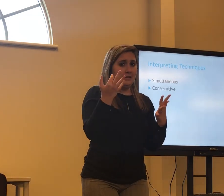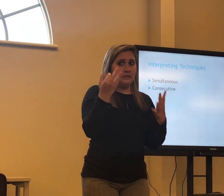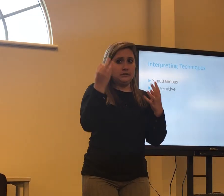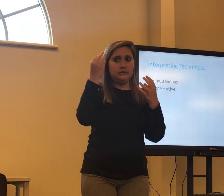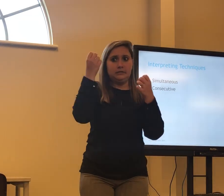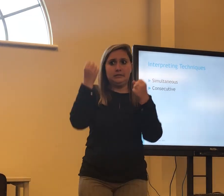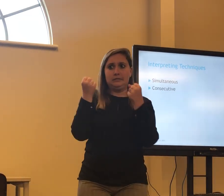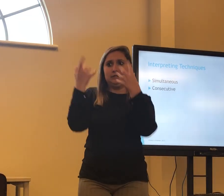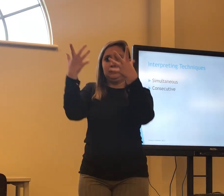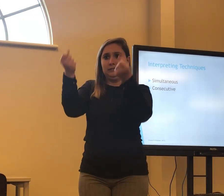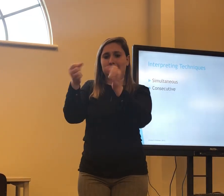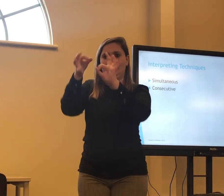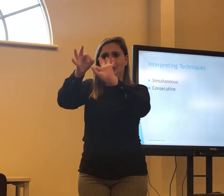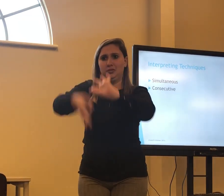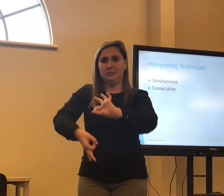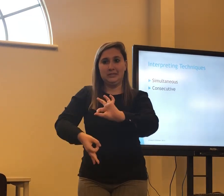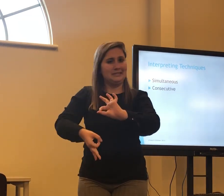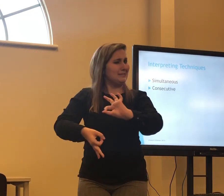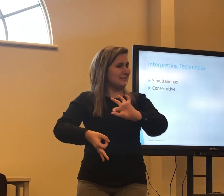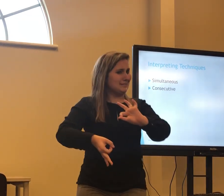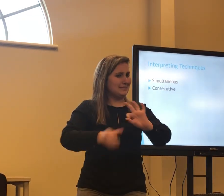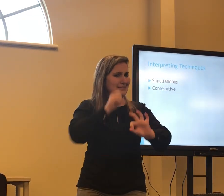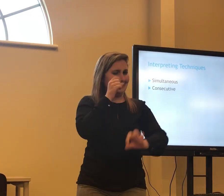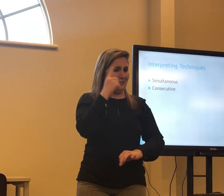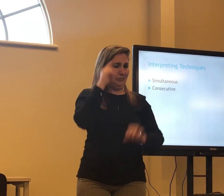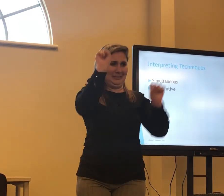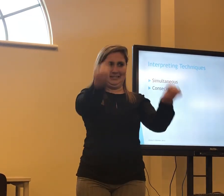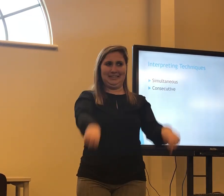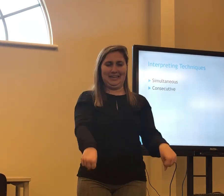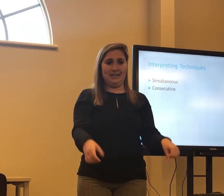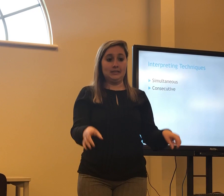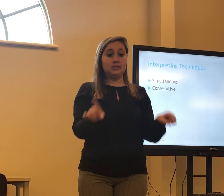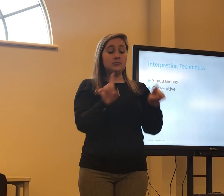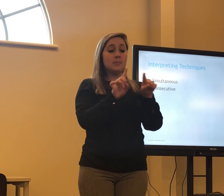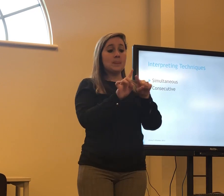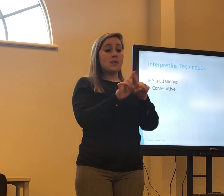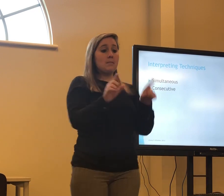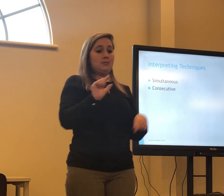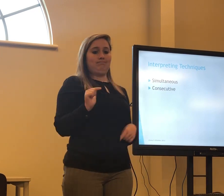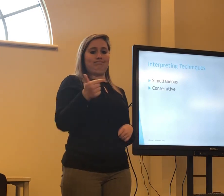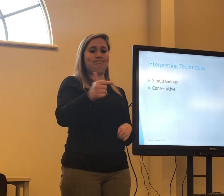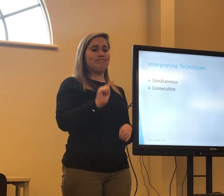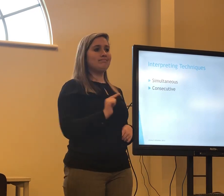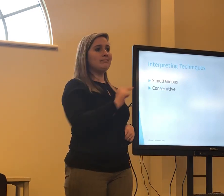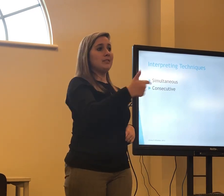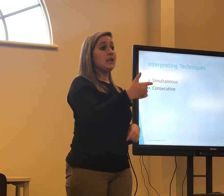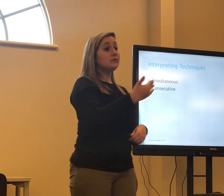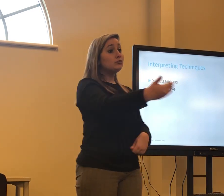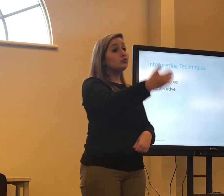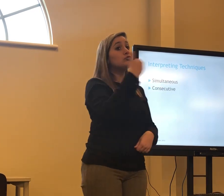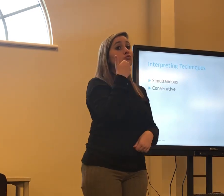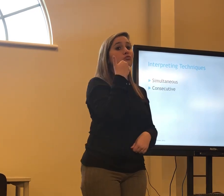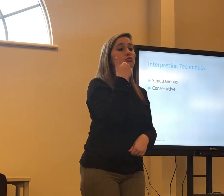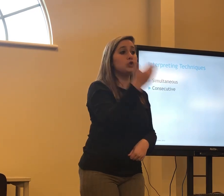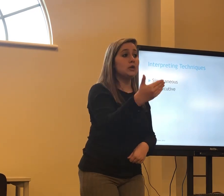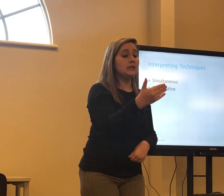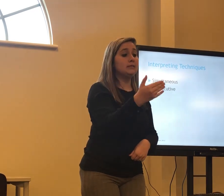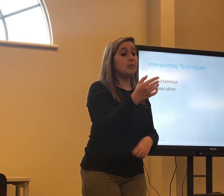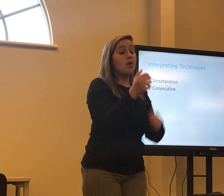sure I can hold all of that. But consecutive interpreting is a great tool, especially when it comes to instructions.